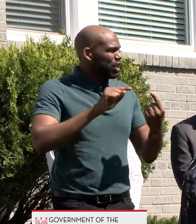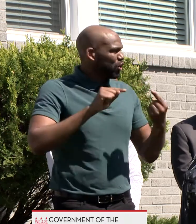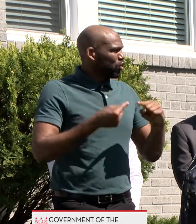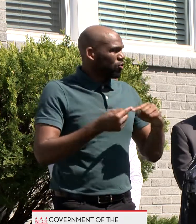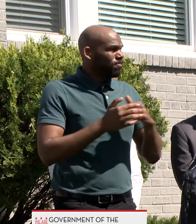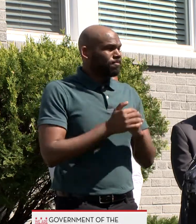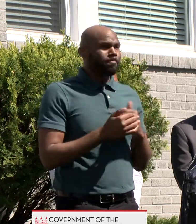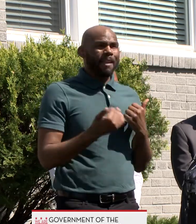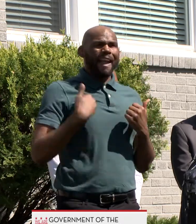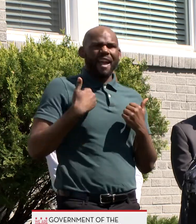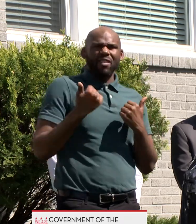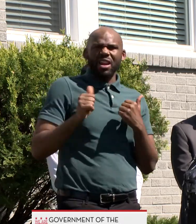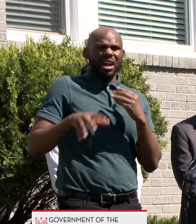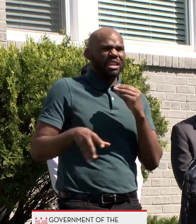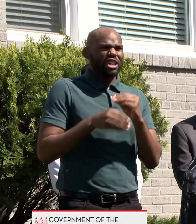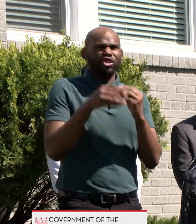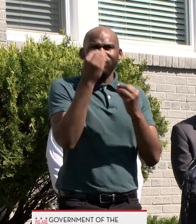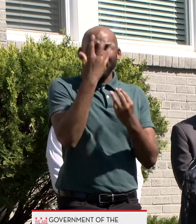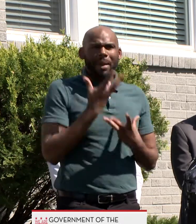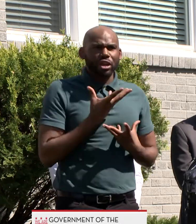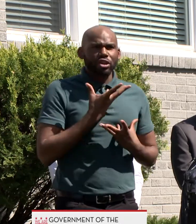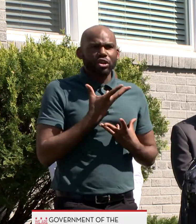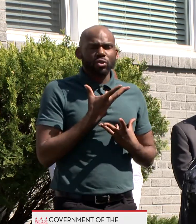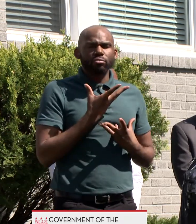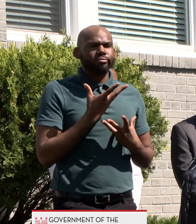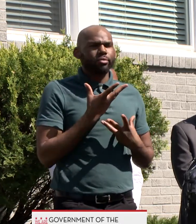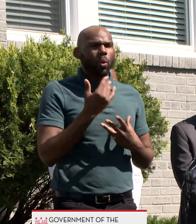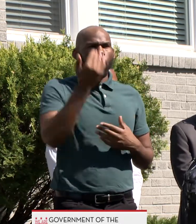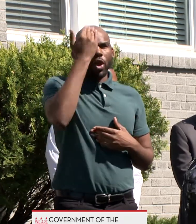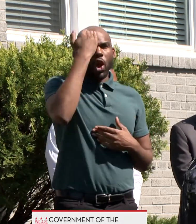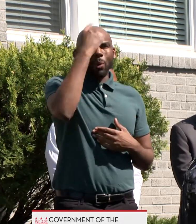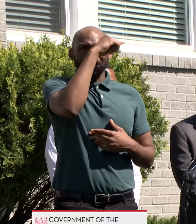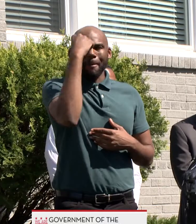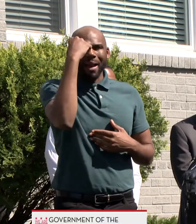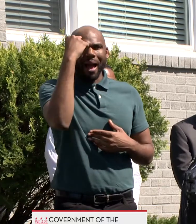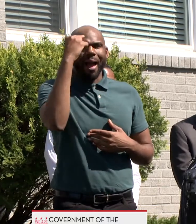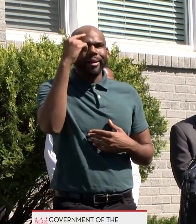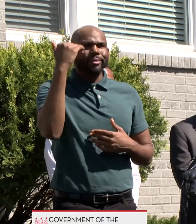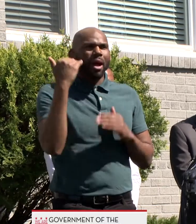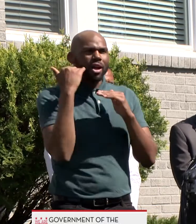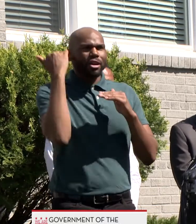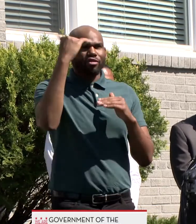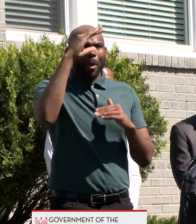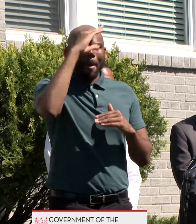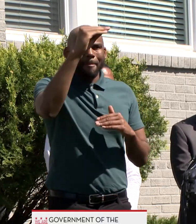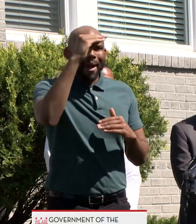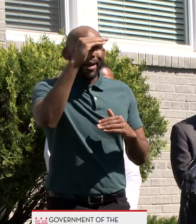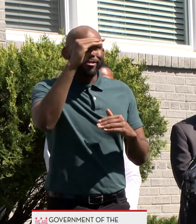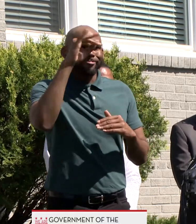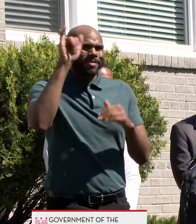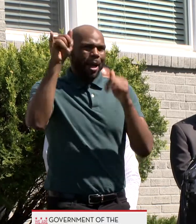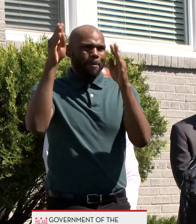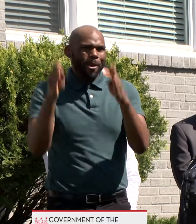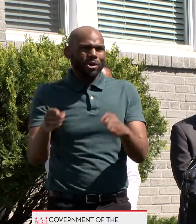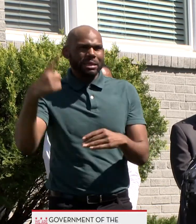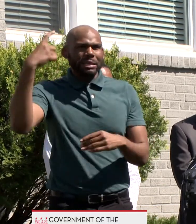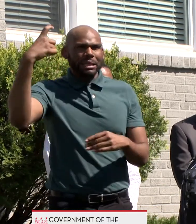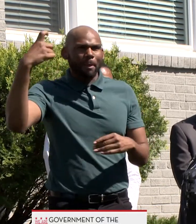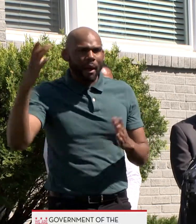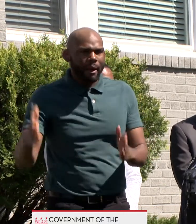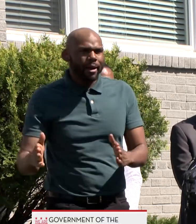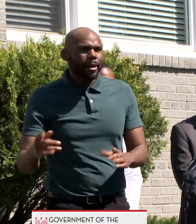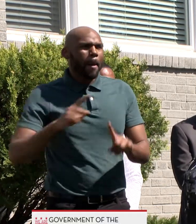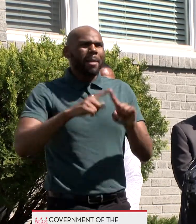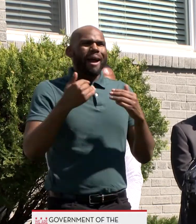information? No, ma'am. Just we have that it's a black adult male is the lookout. And once again, at this time, we have